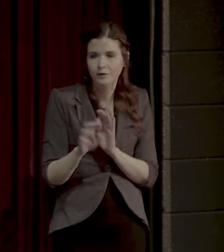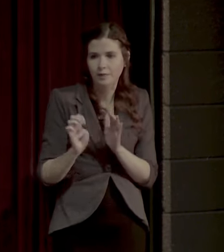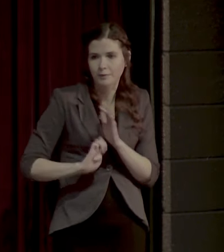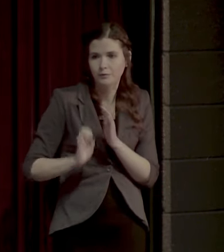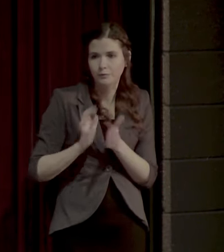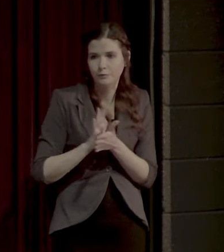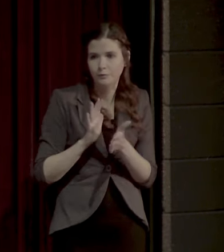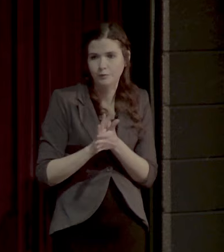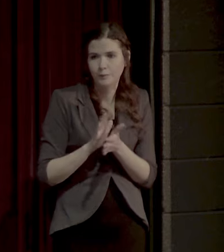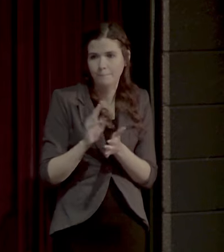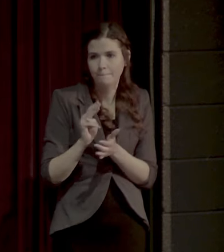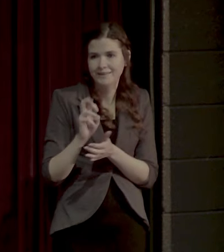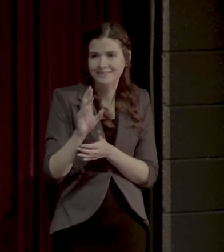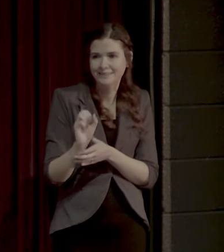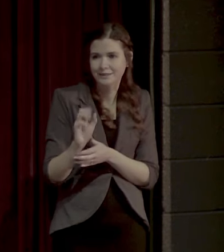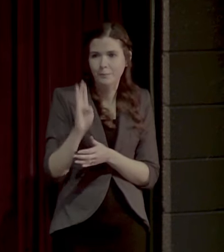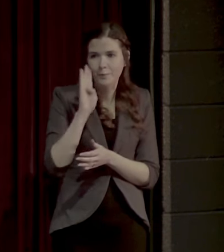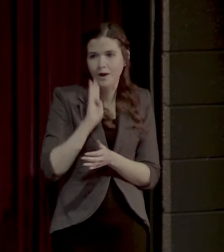class.